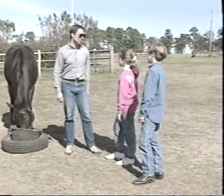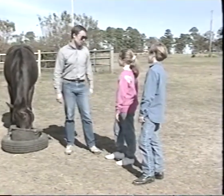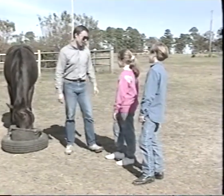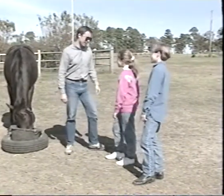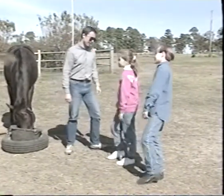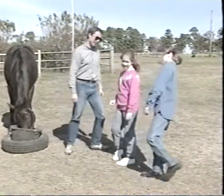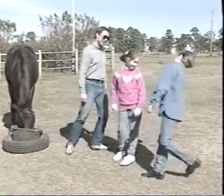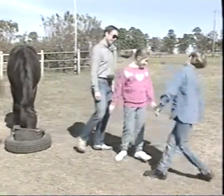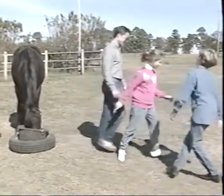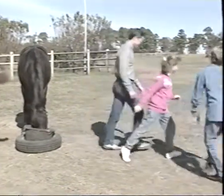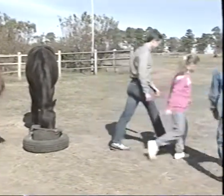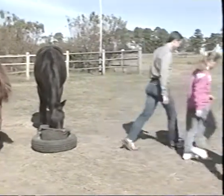ready.